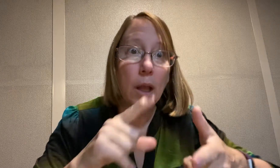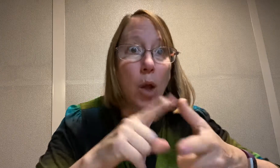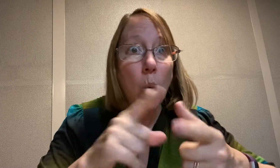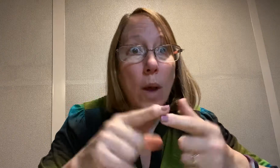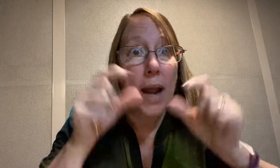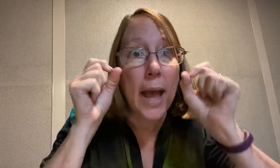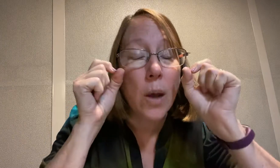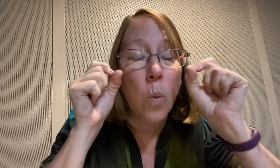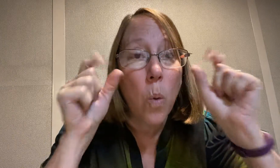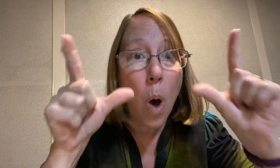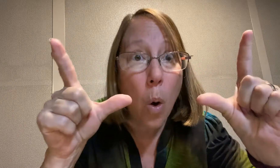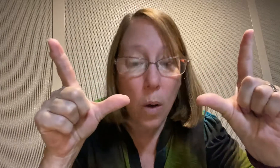When I awoke,